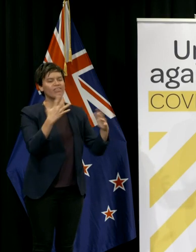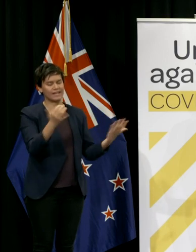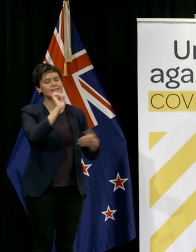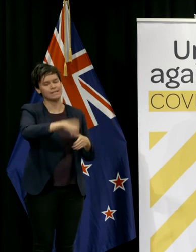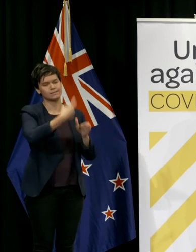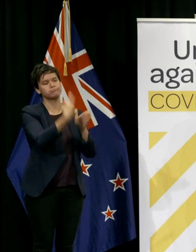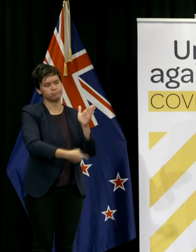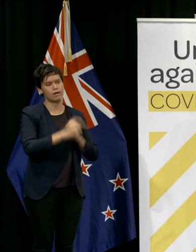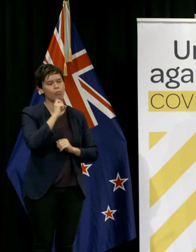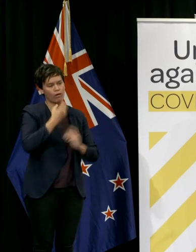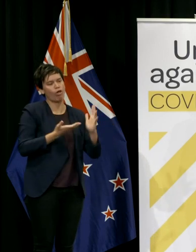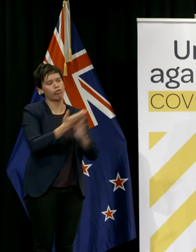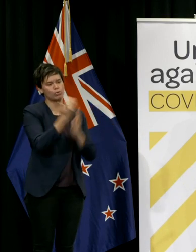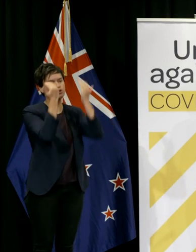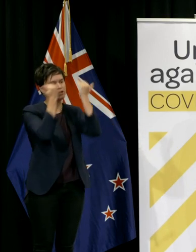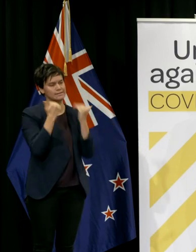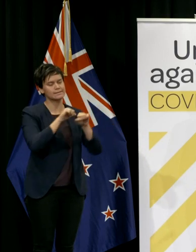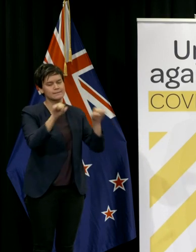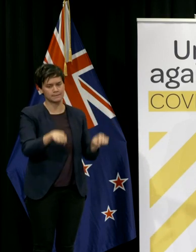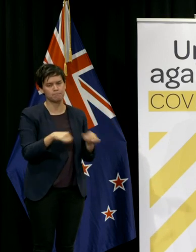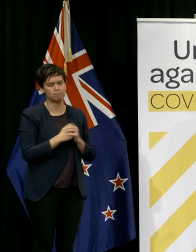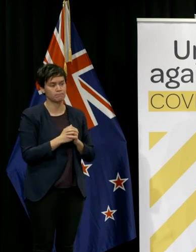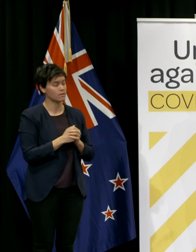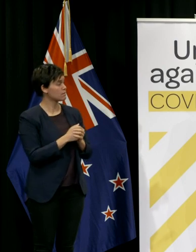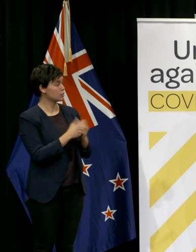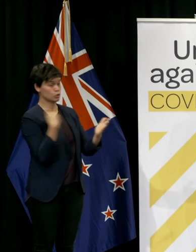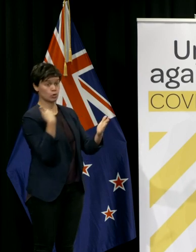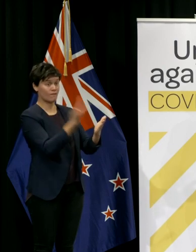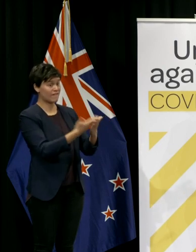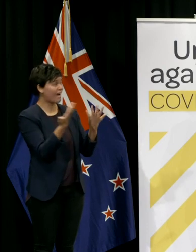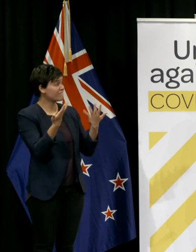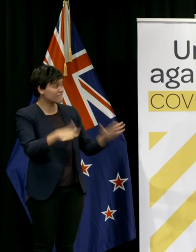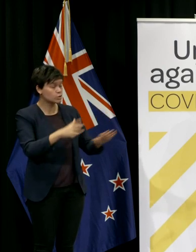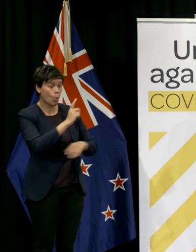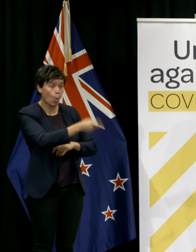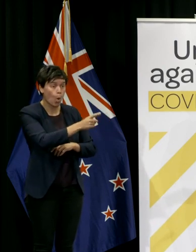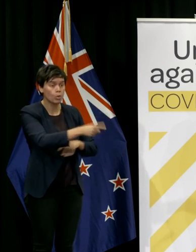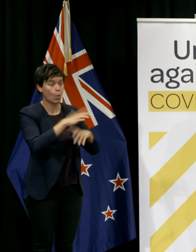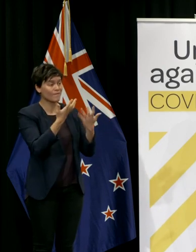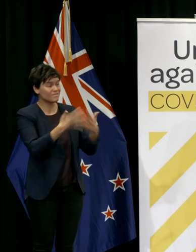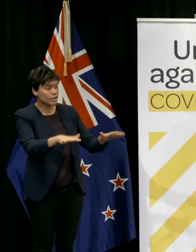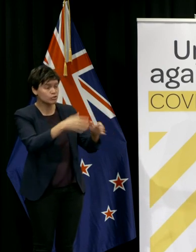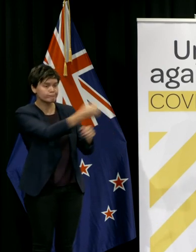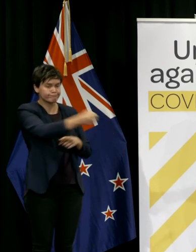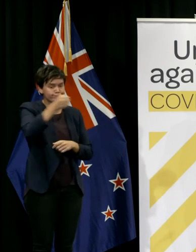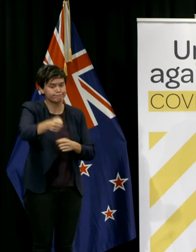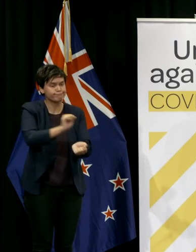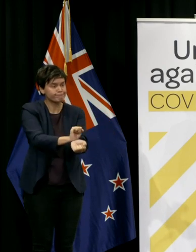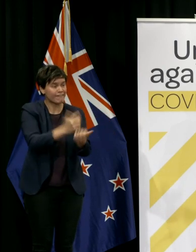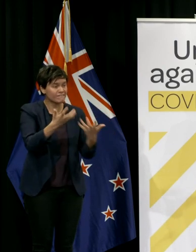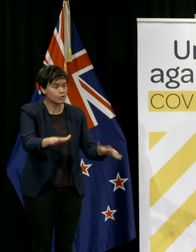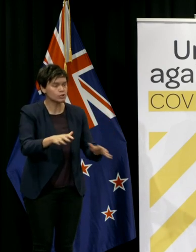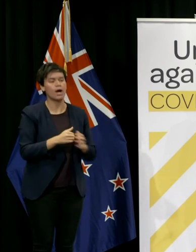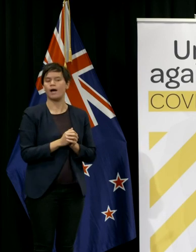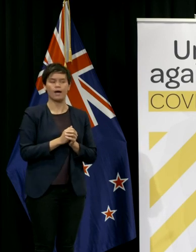prosecuted. Have you had to arrest or warn anyone yet? I'm not aware of that. We've spent a lot of time engaging with people. We